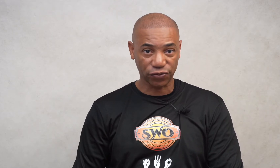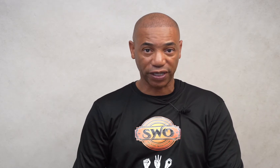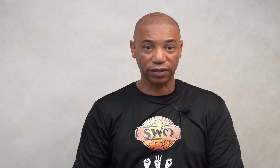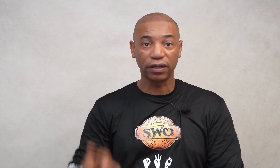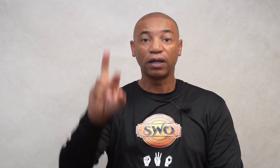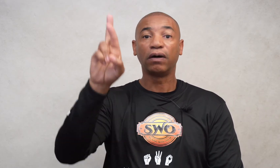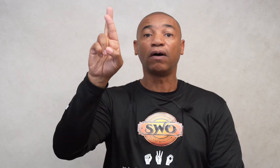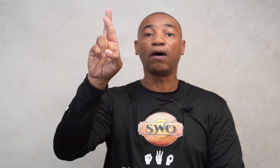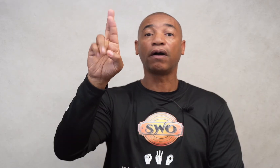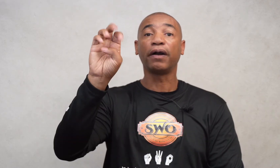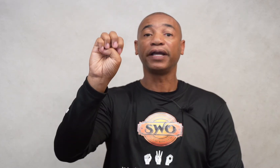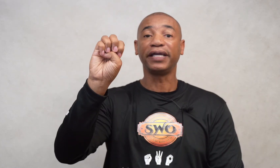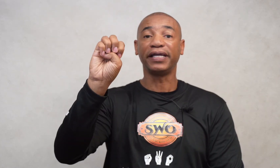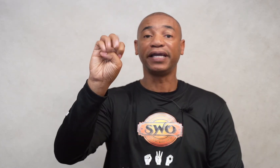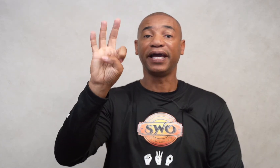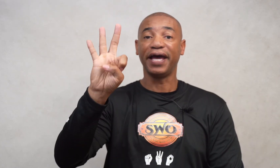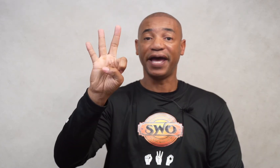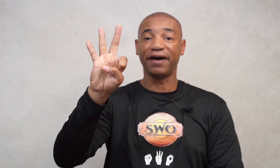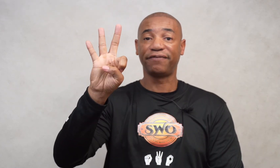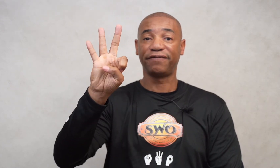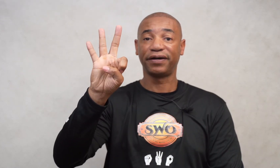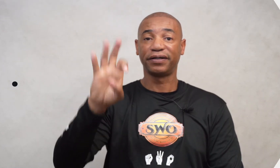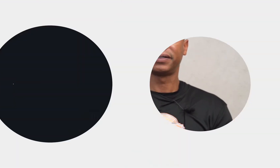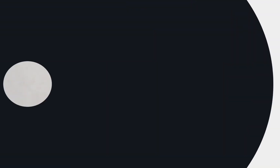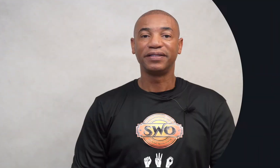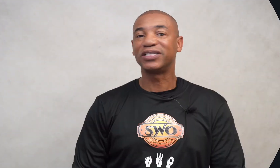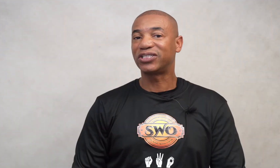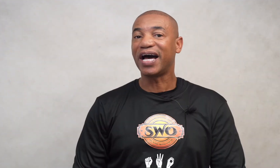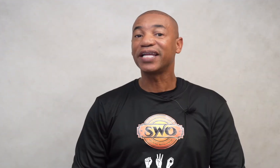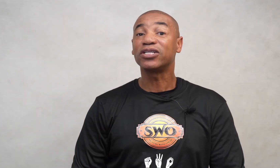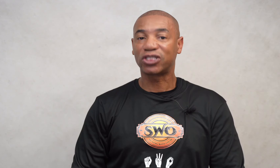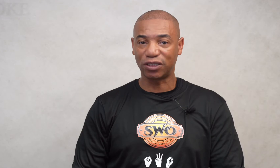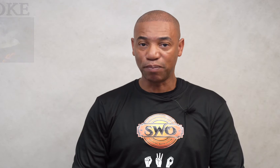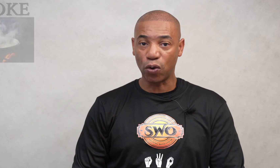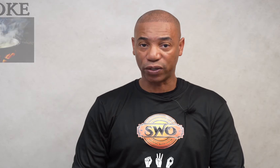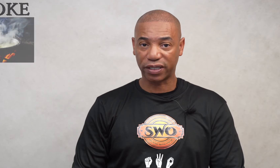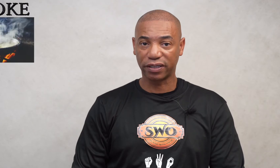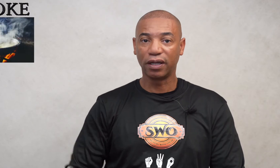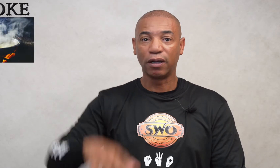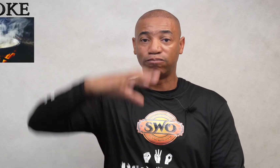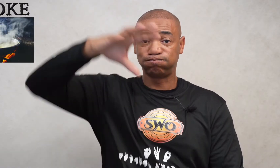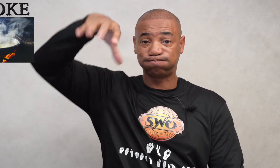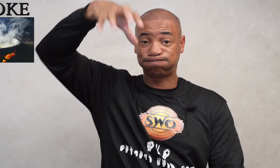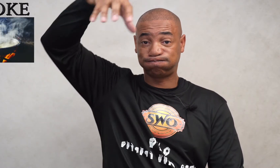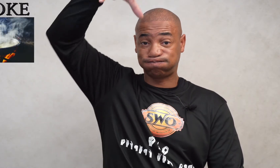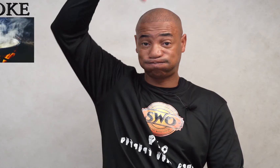refrigerator. R-E-F. The sign smoke.